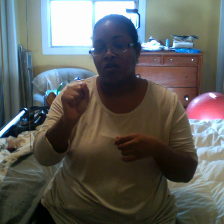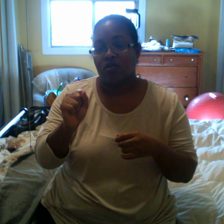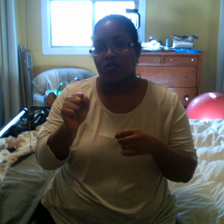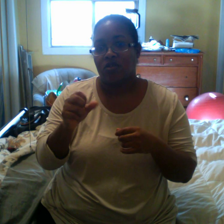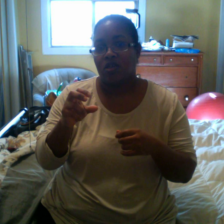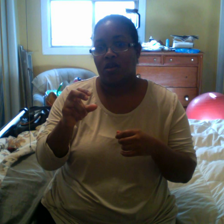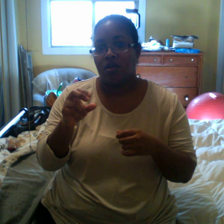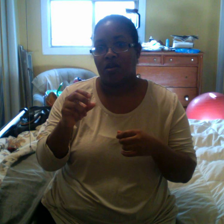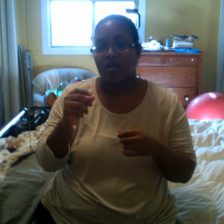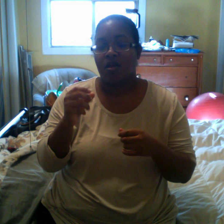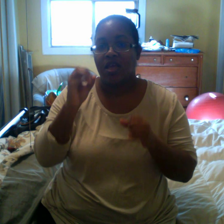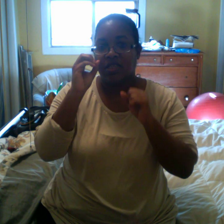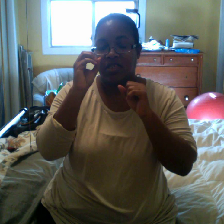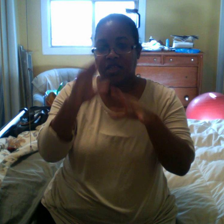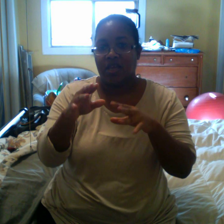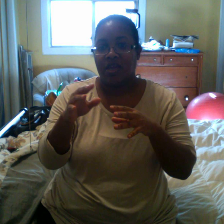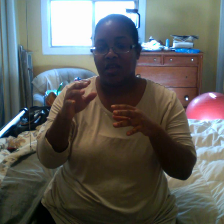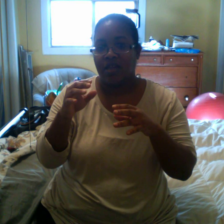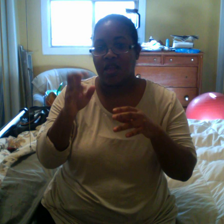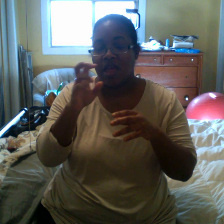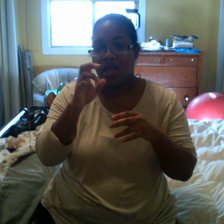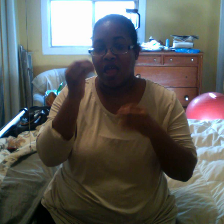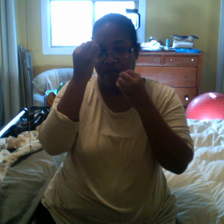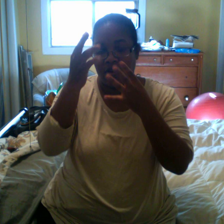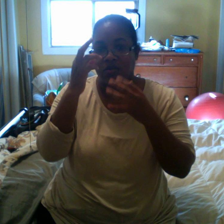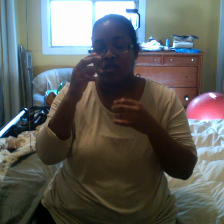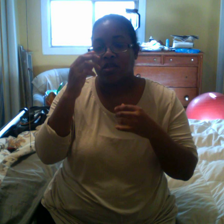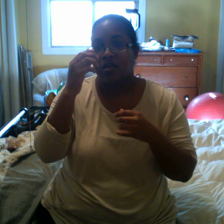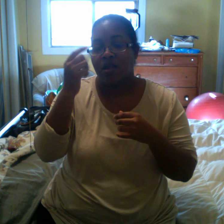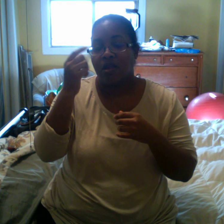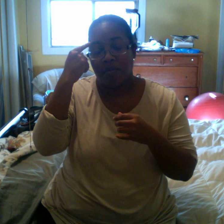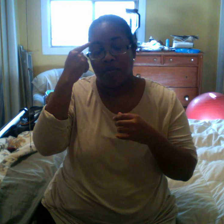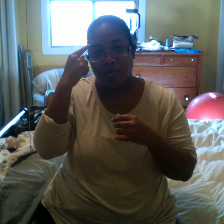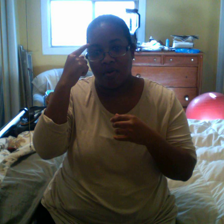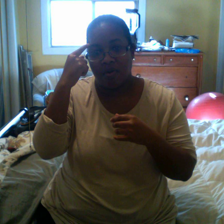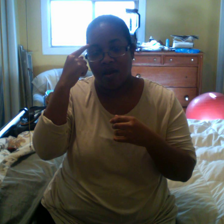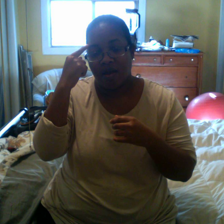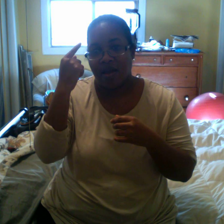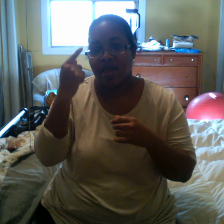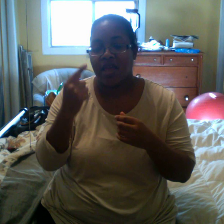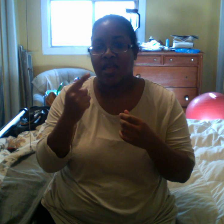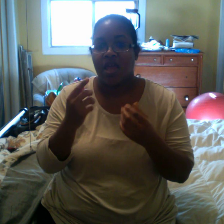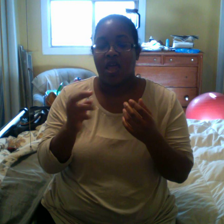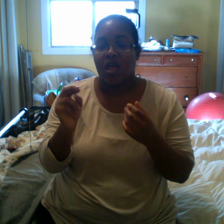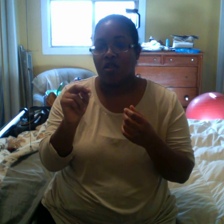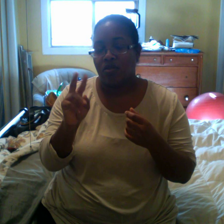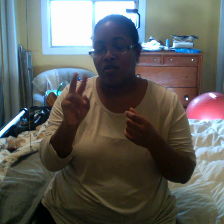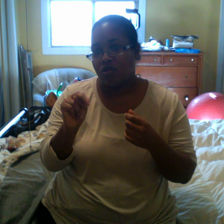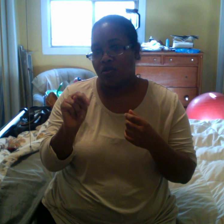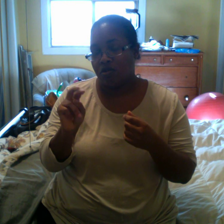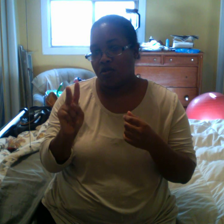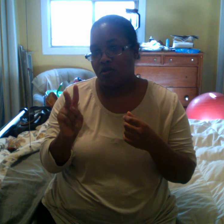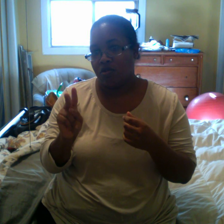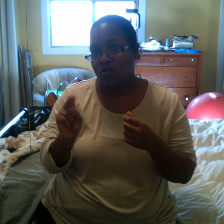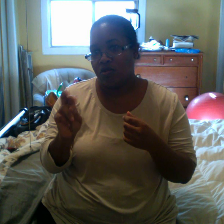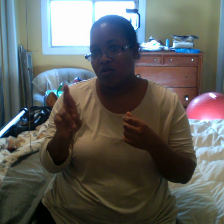this allows our brain to know what's sweet and what's bitter. So when a fruit fly eats a banana, its sweet taste neurons will fire. But when it eats broccoli, those